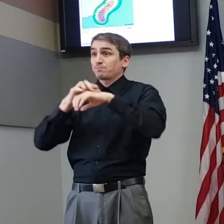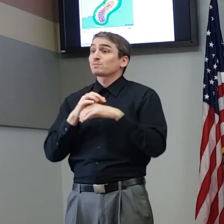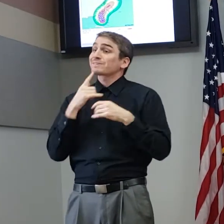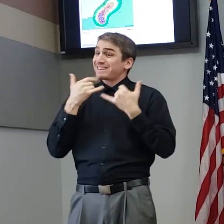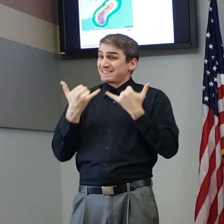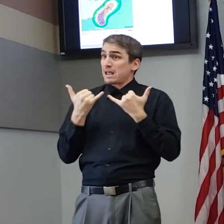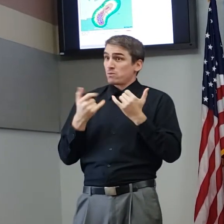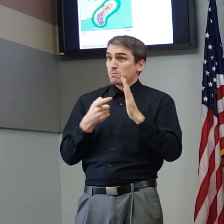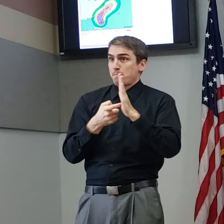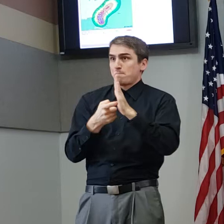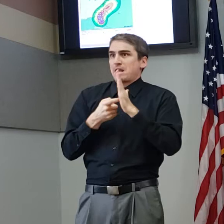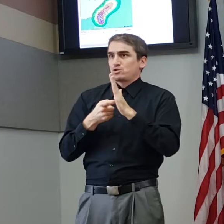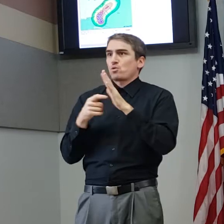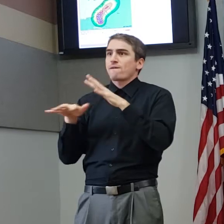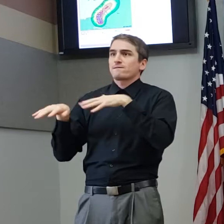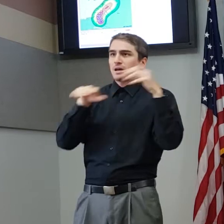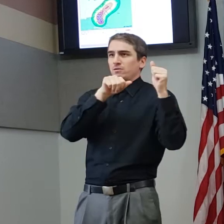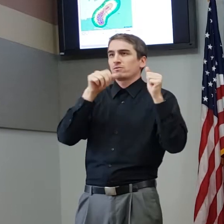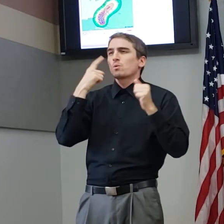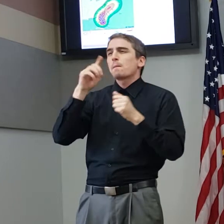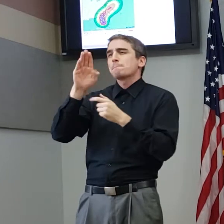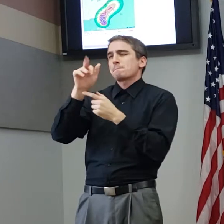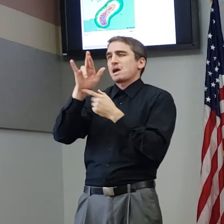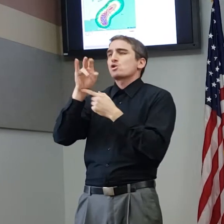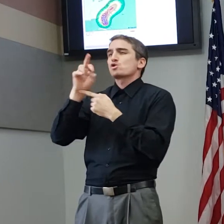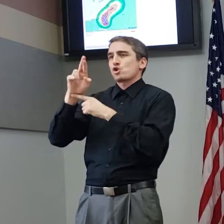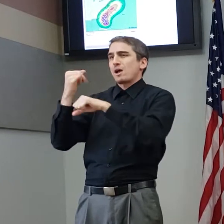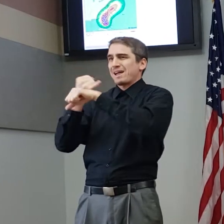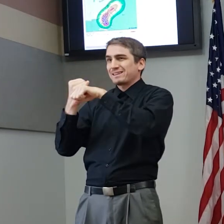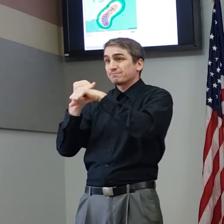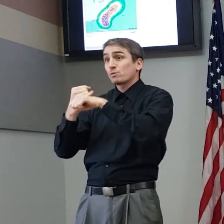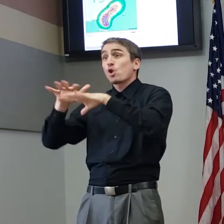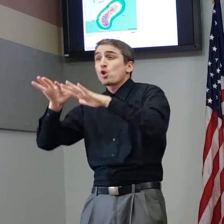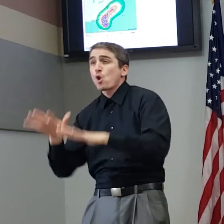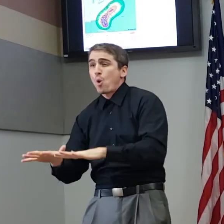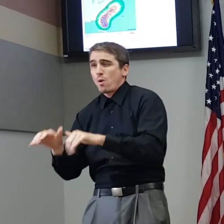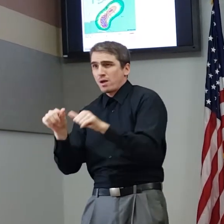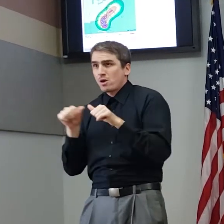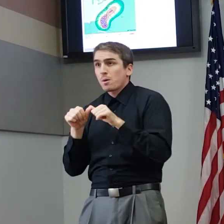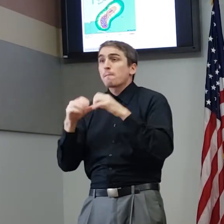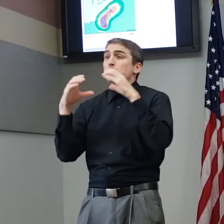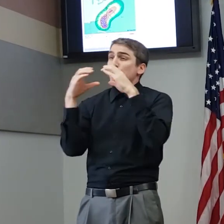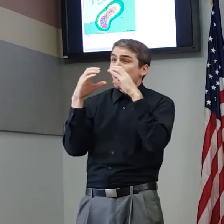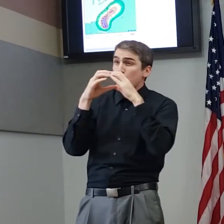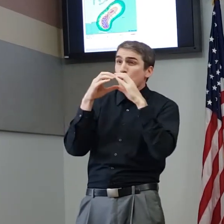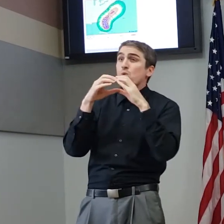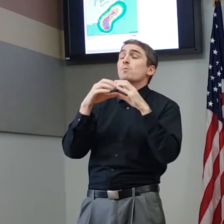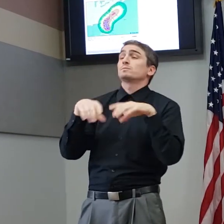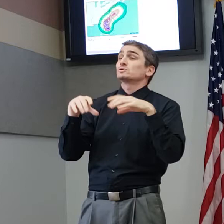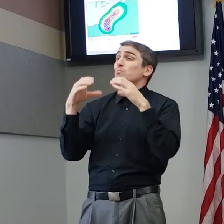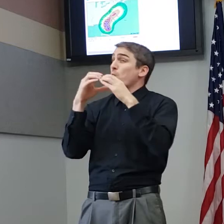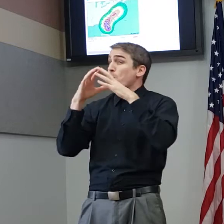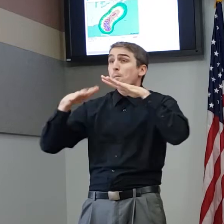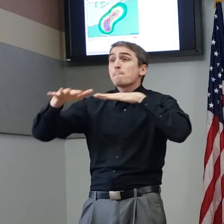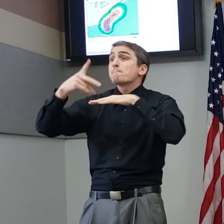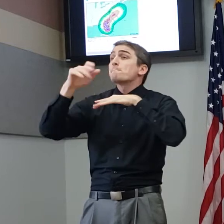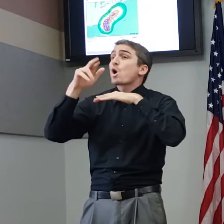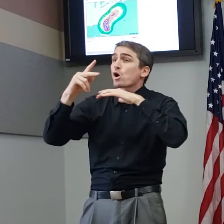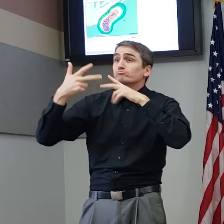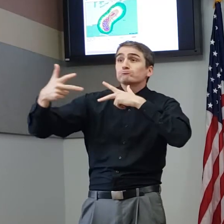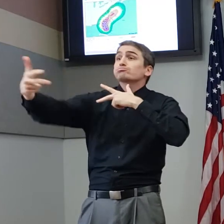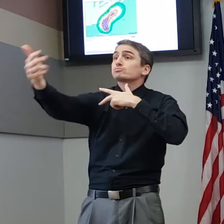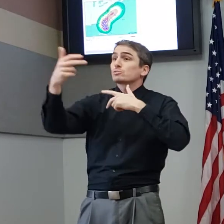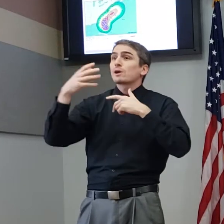mandatory evacuation for the barrier island, low-lying areas, mobile homes, mobile home parks, and low-lying